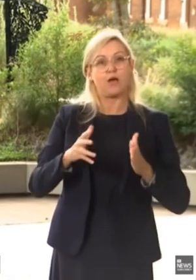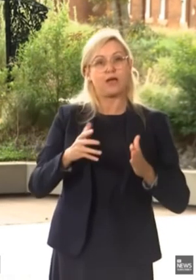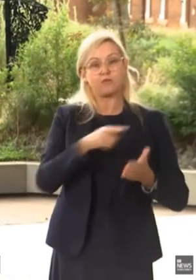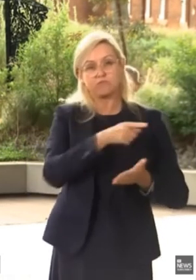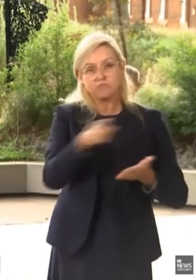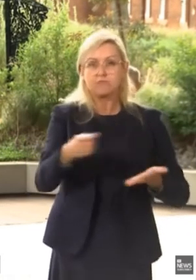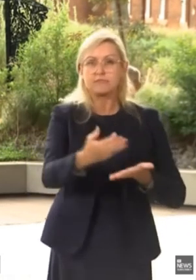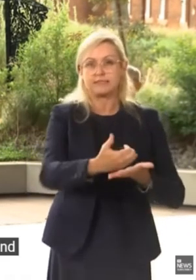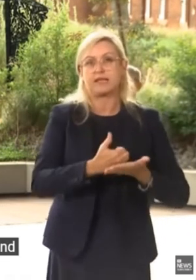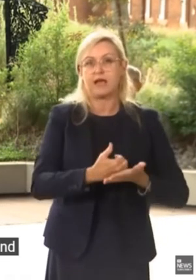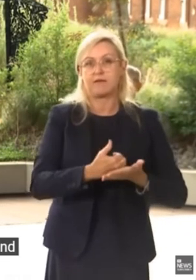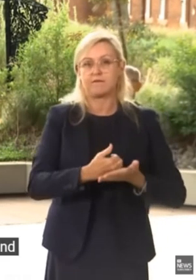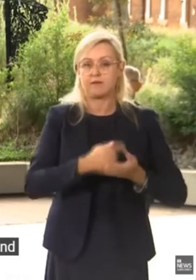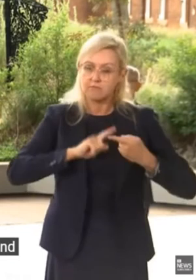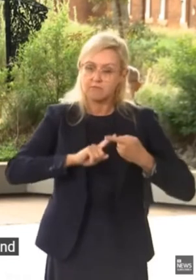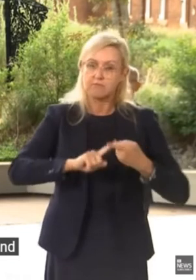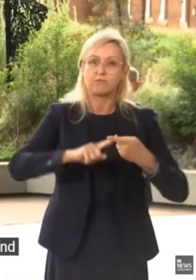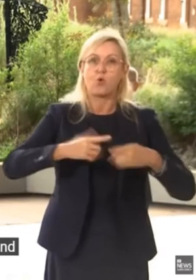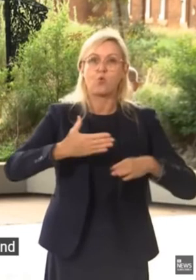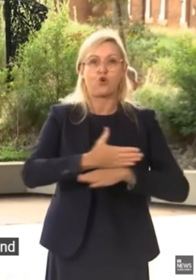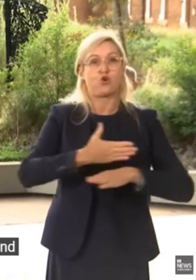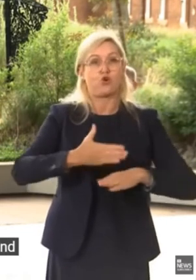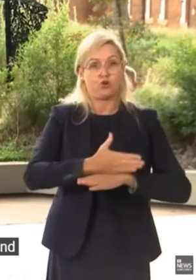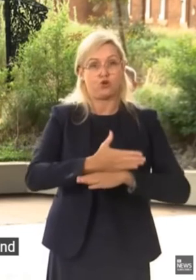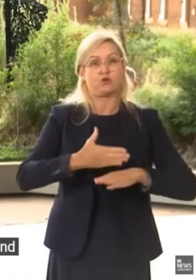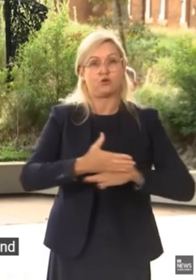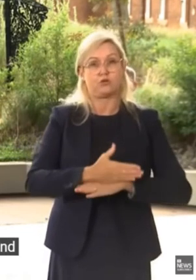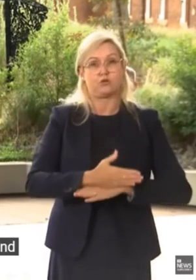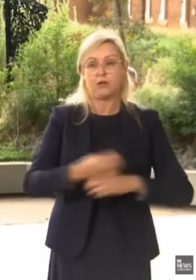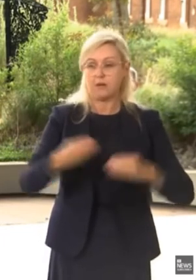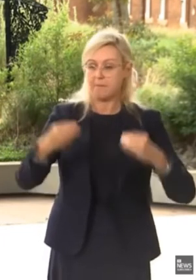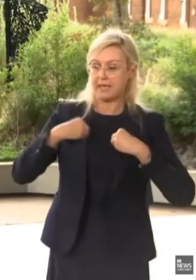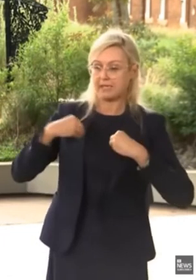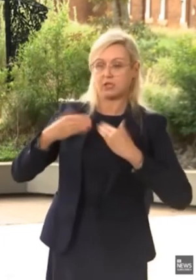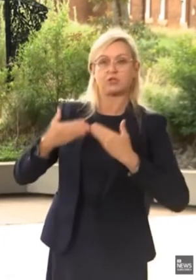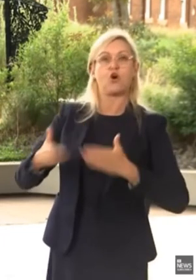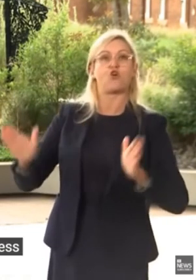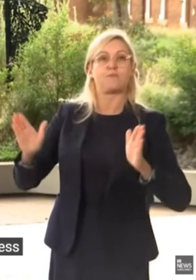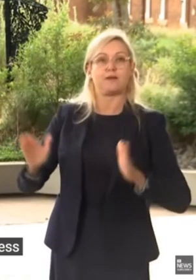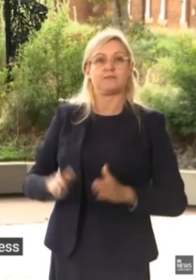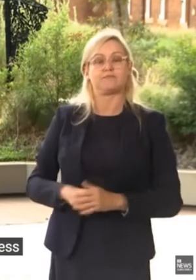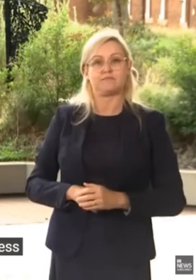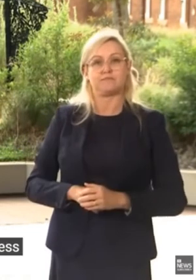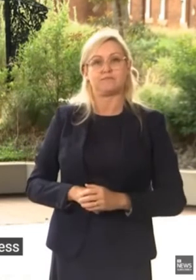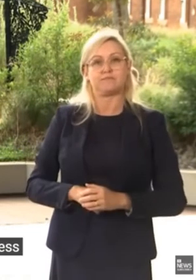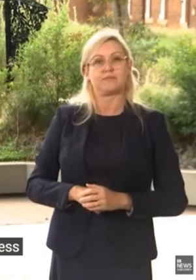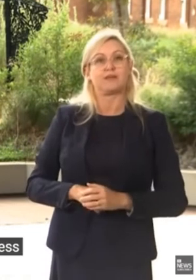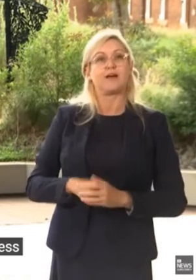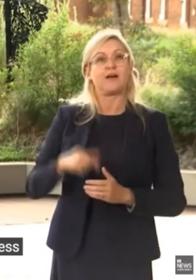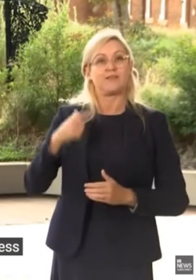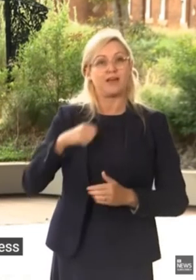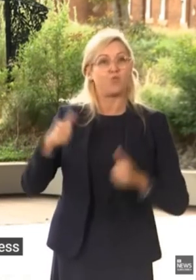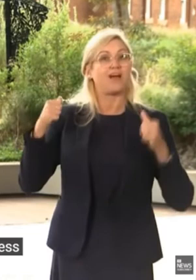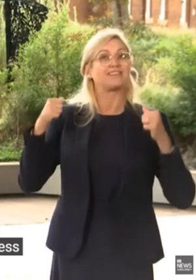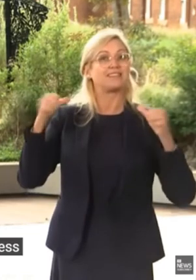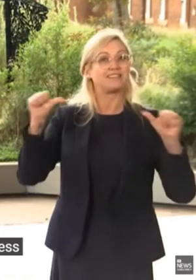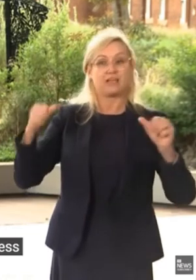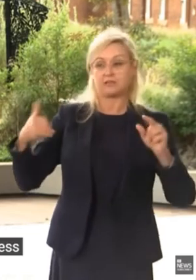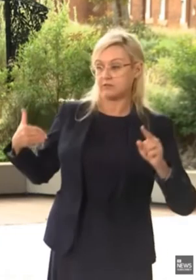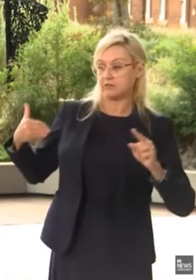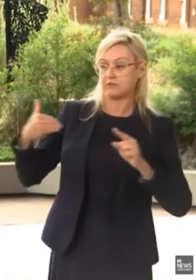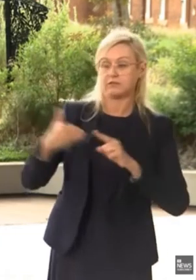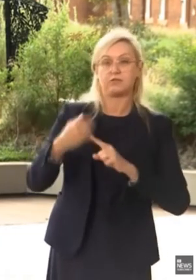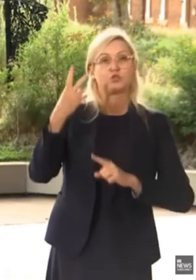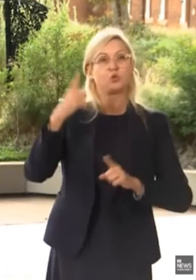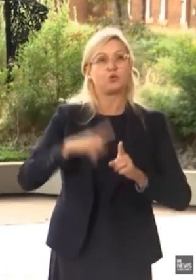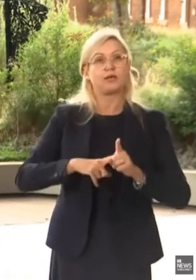people remain in work, and we keep businesses opening. That's been our success over the last 2 years, and that will